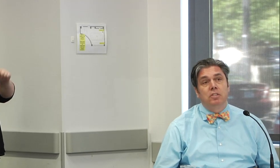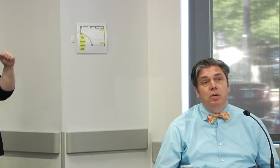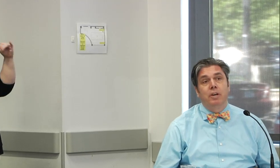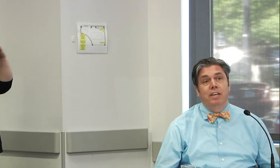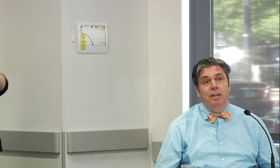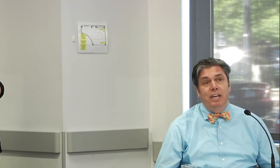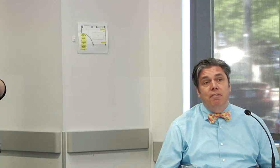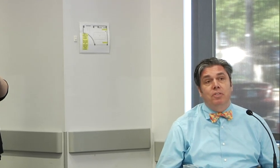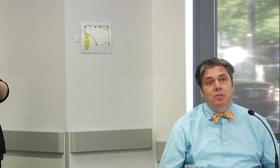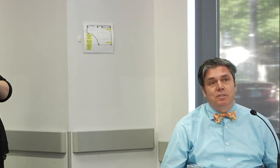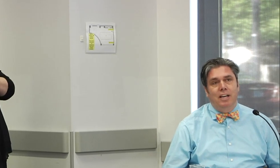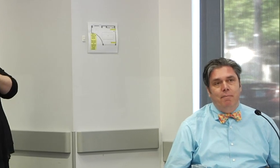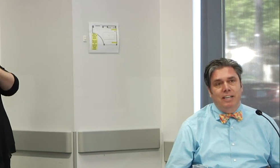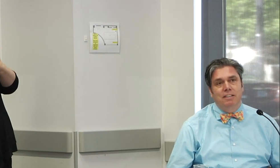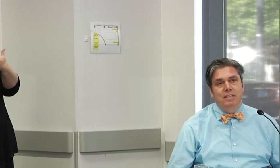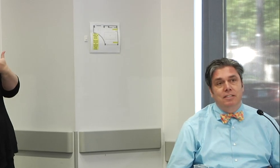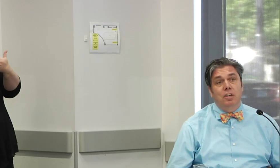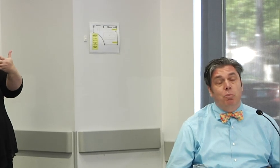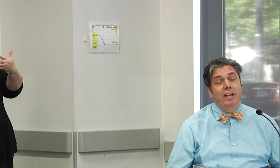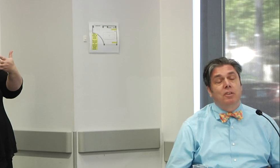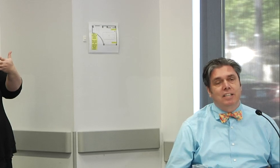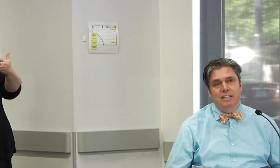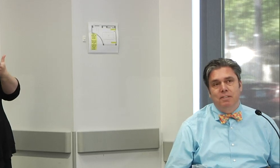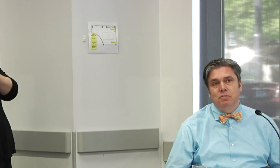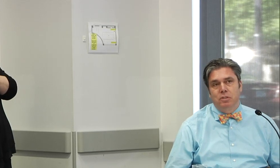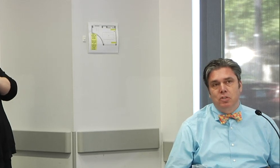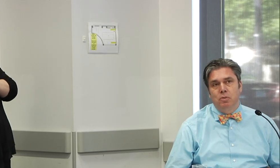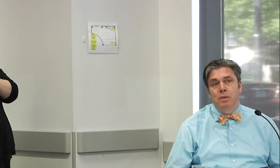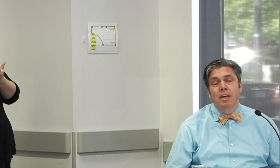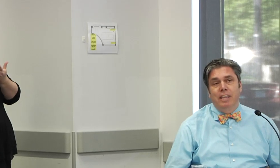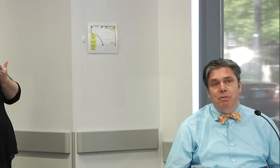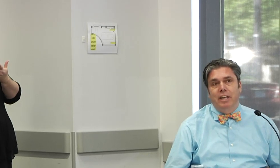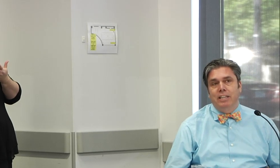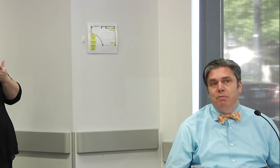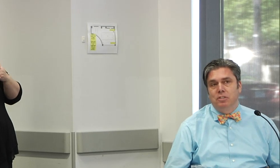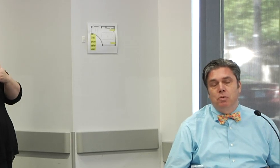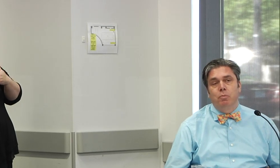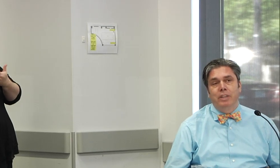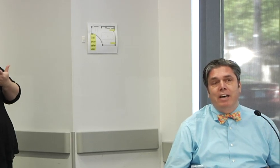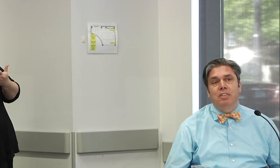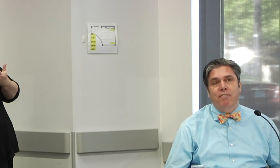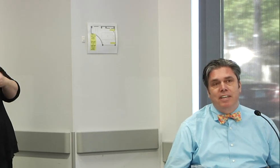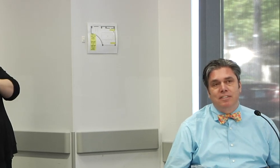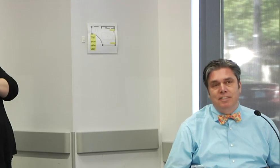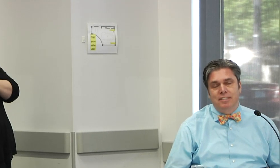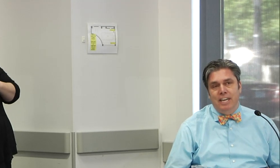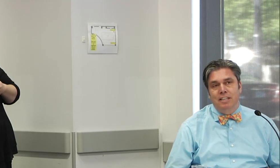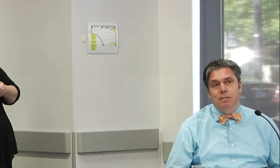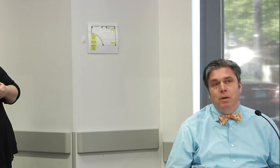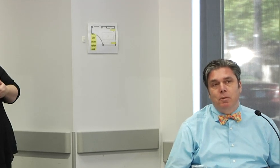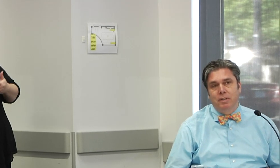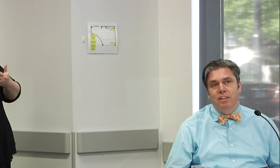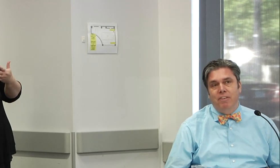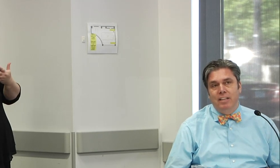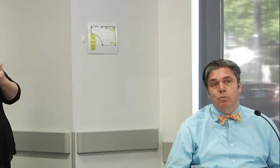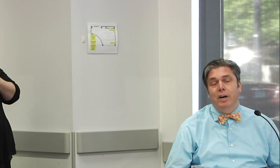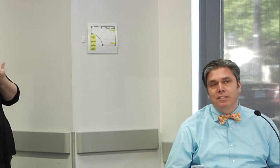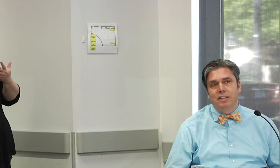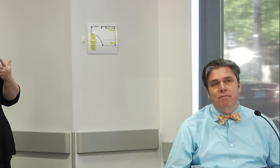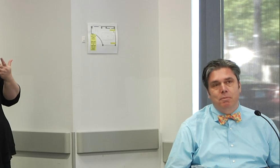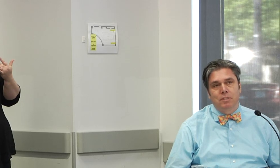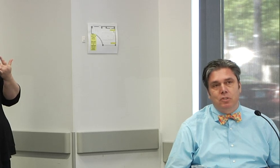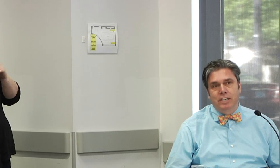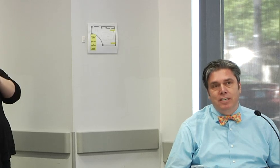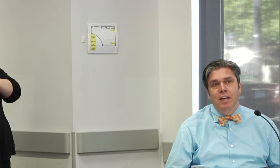So if those activities, or when those activities resume, they would likely resume without the fans in the stands, but hopefully the fans watching them